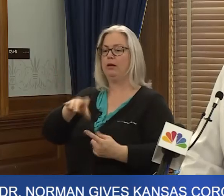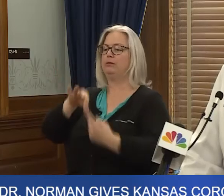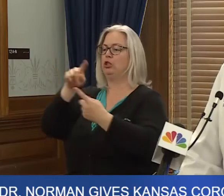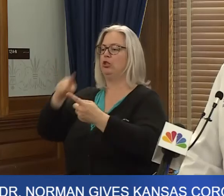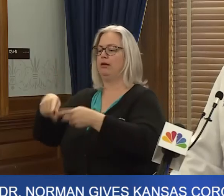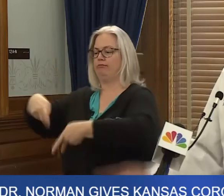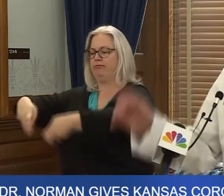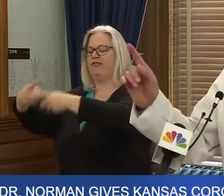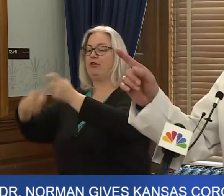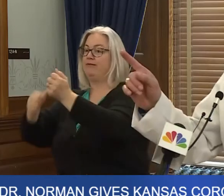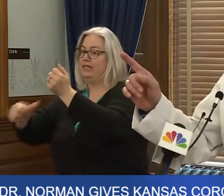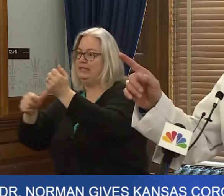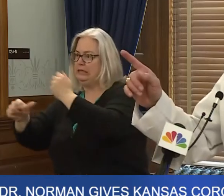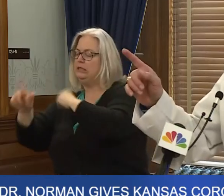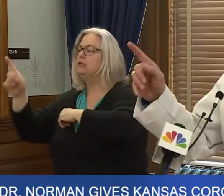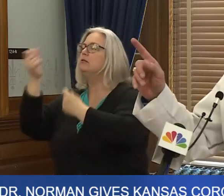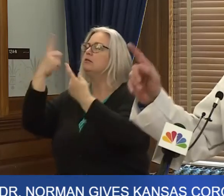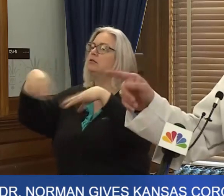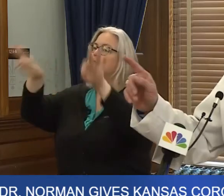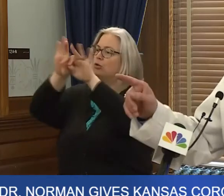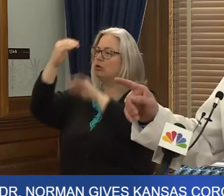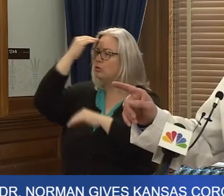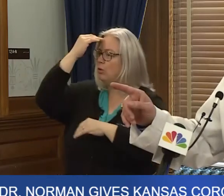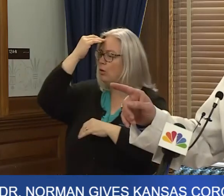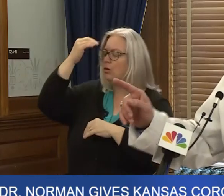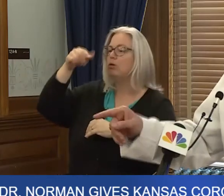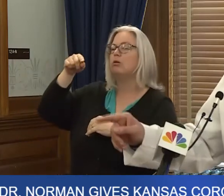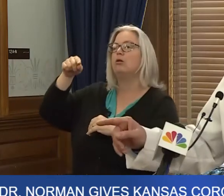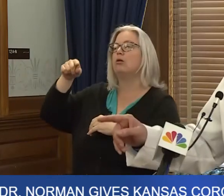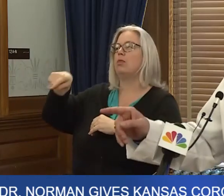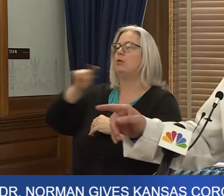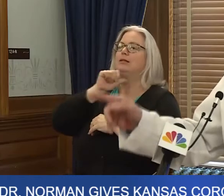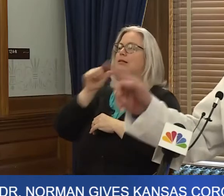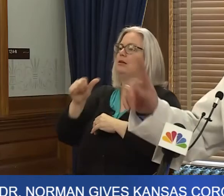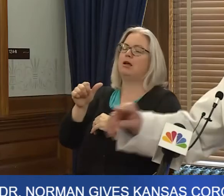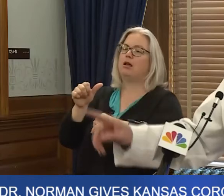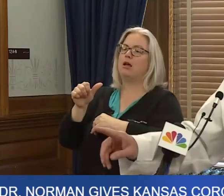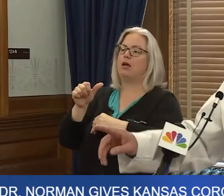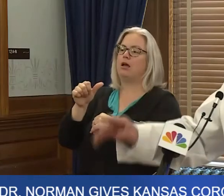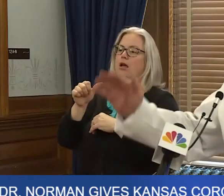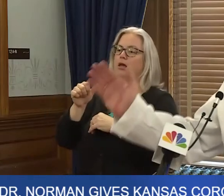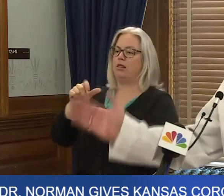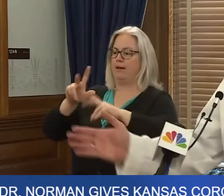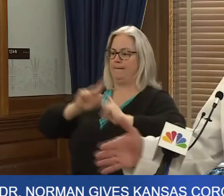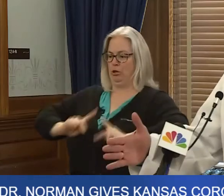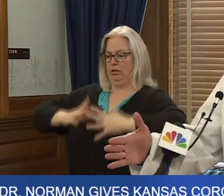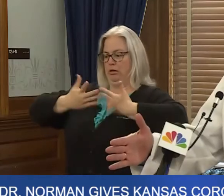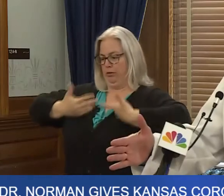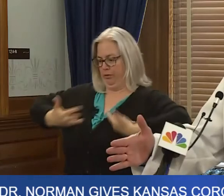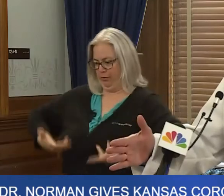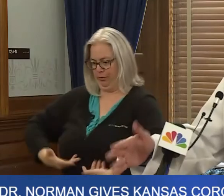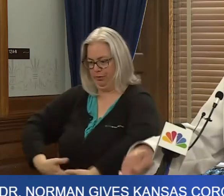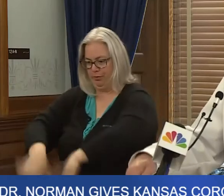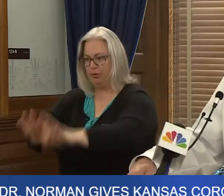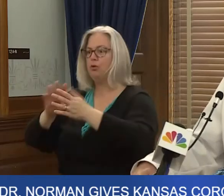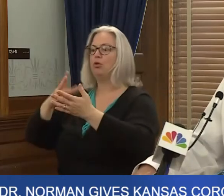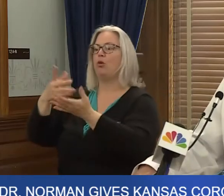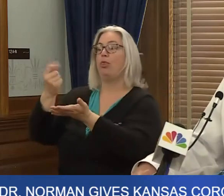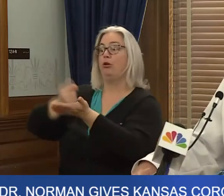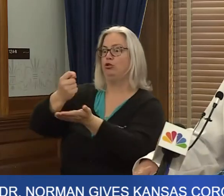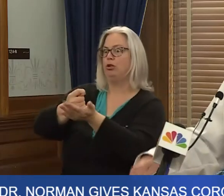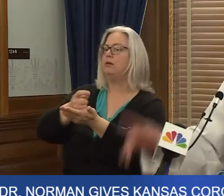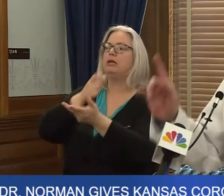feces. And by the way, it's important to know that those are not, when it comes through a person's system like that and goes through wastewater treatment, it's